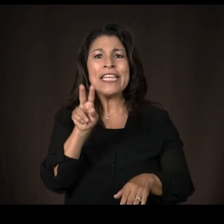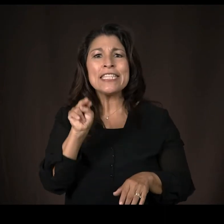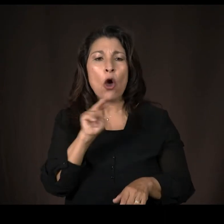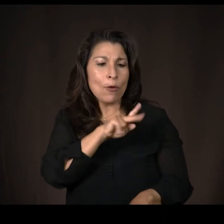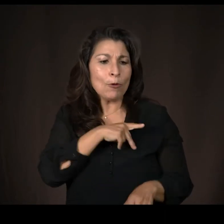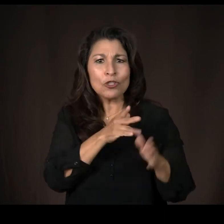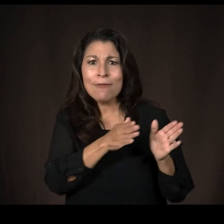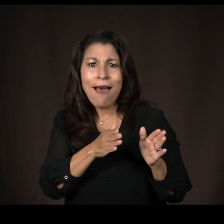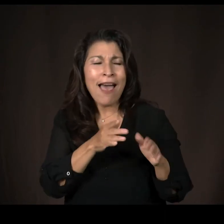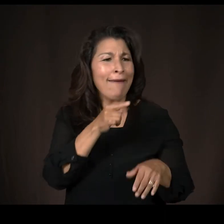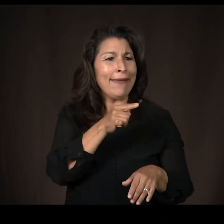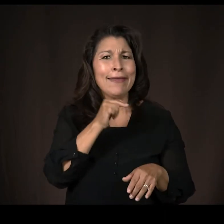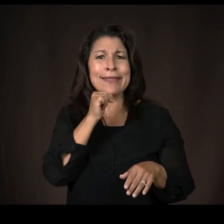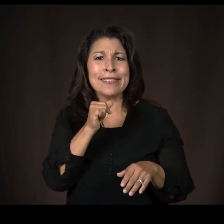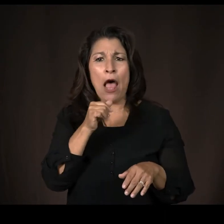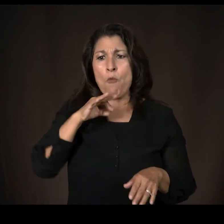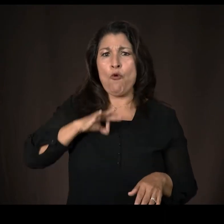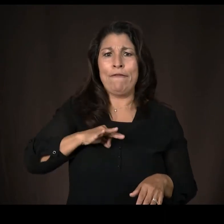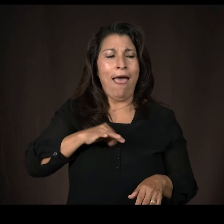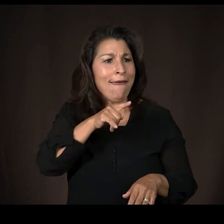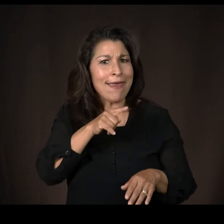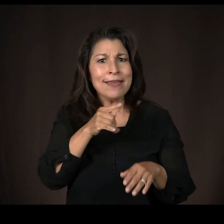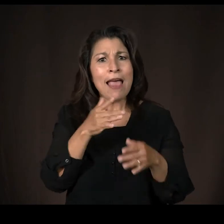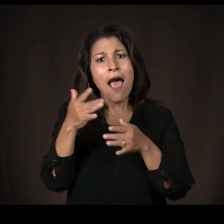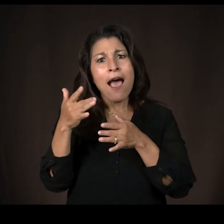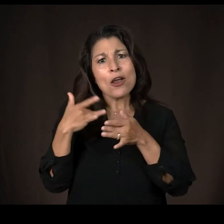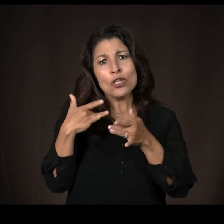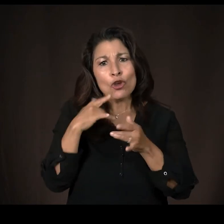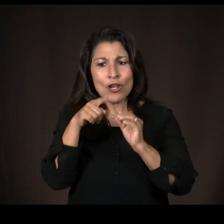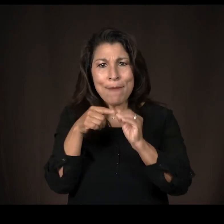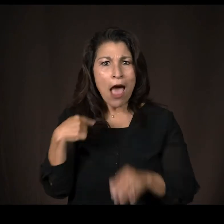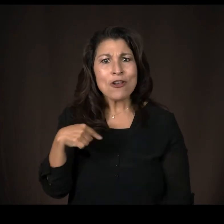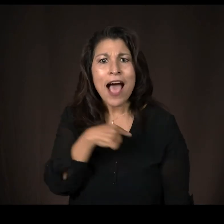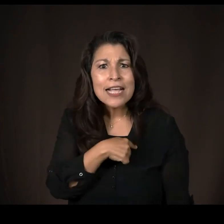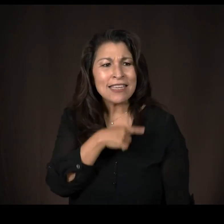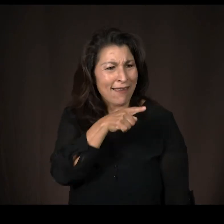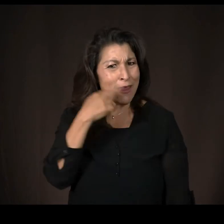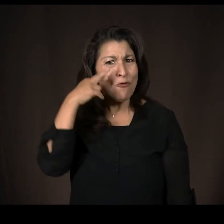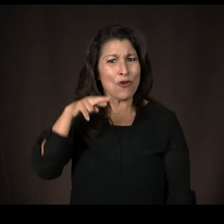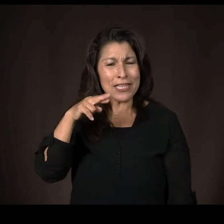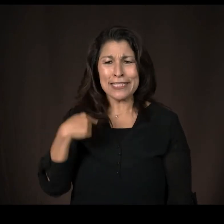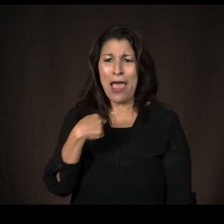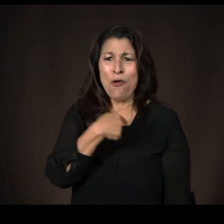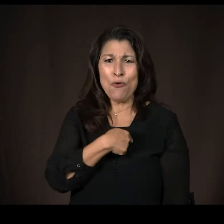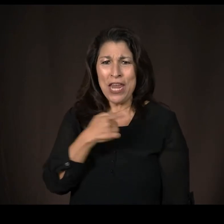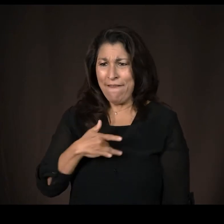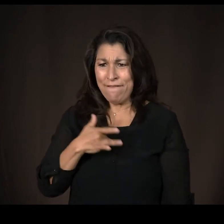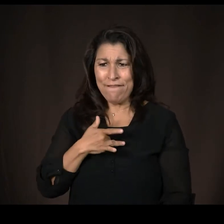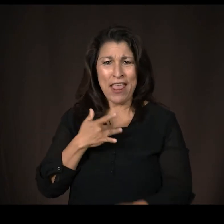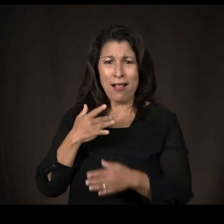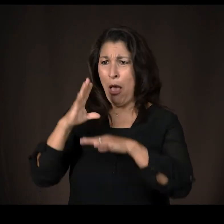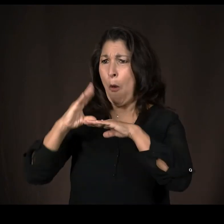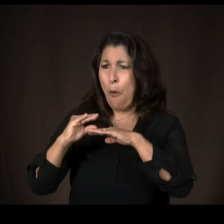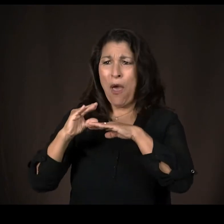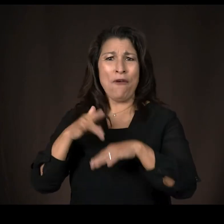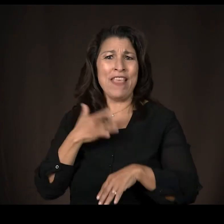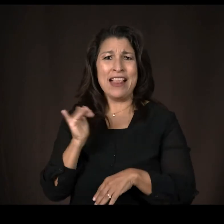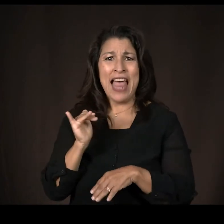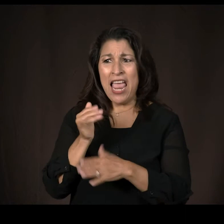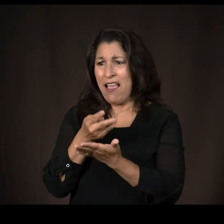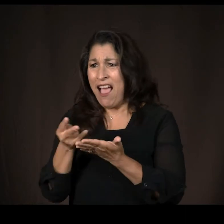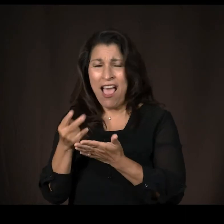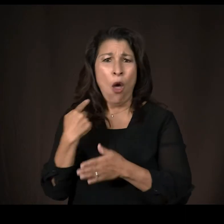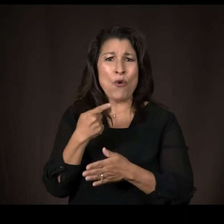not making a profit on this. He's concerned about us. He realizes we're demoralized, we're discouraged, we feel like